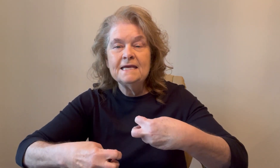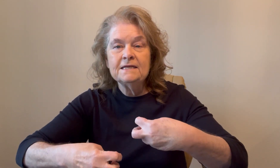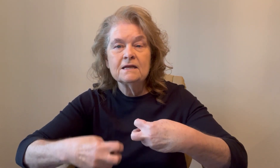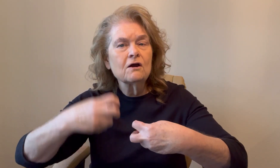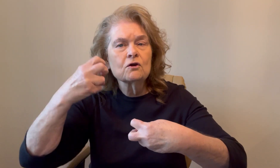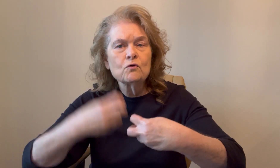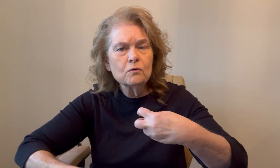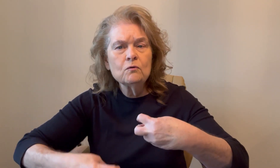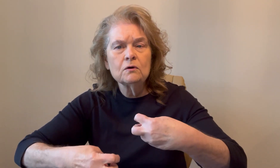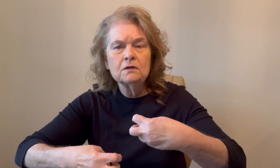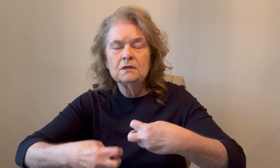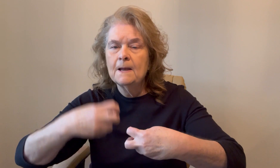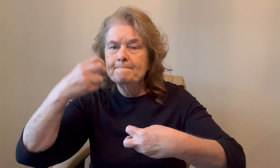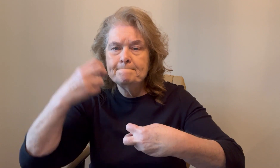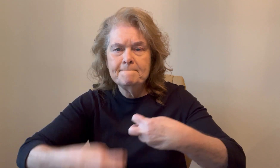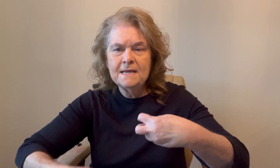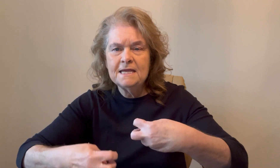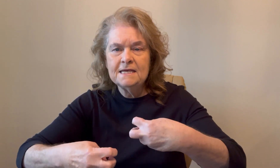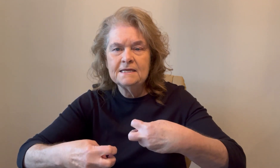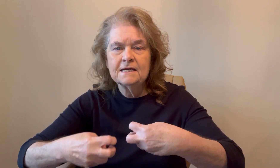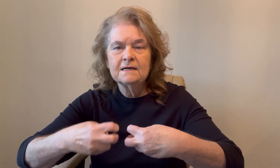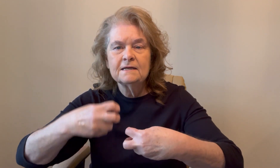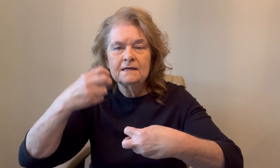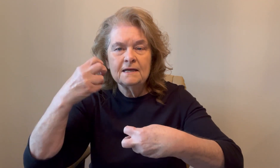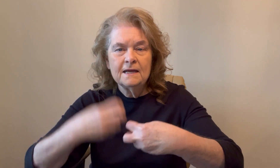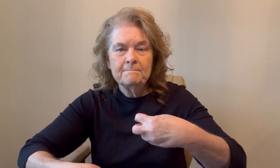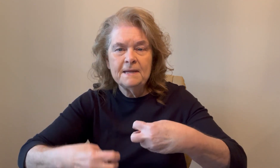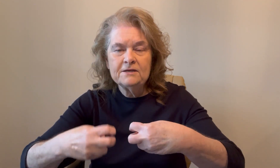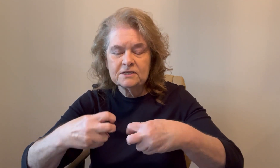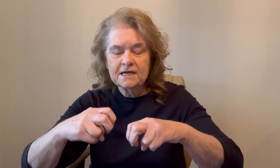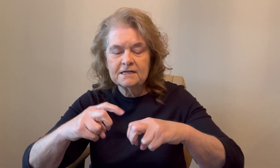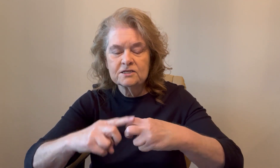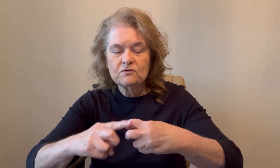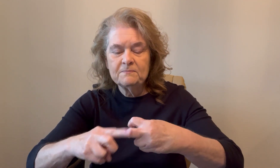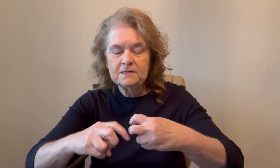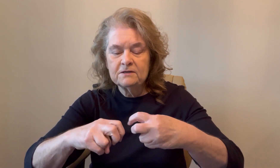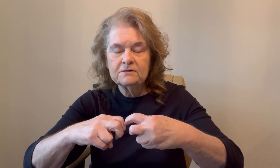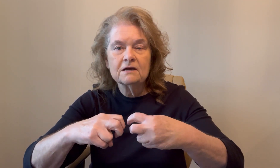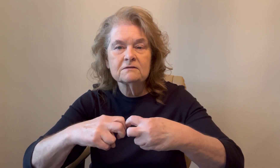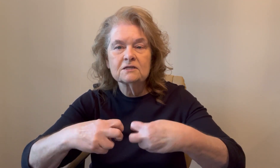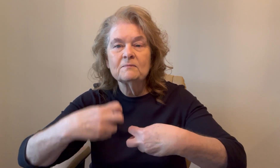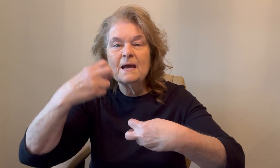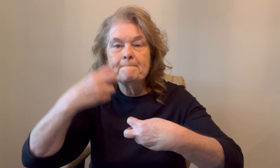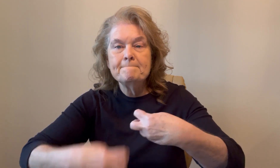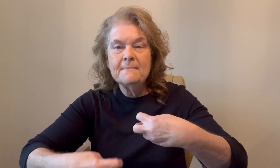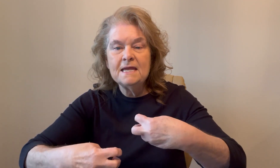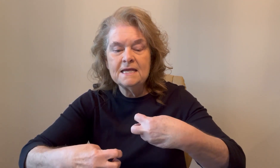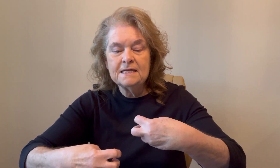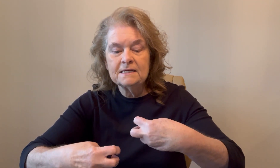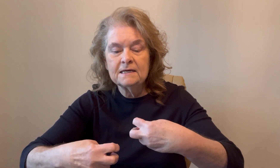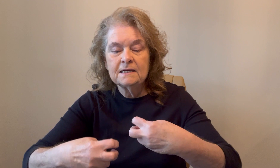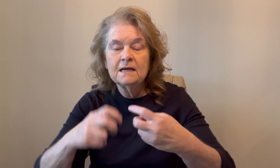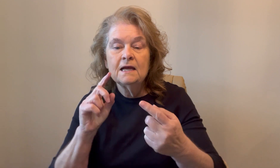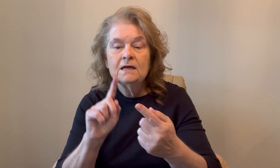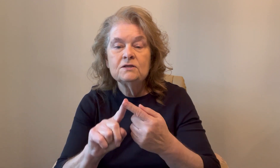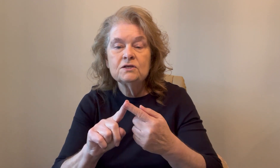Mean or cruel, mean. Mean, just kind of scraping your knuckles a little bit. Mean